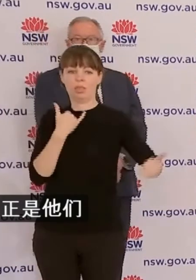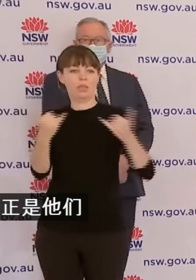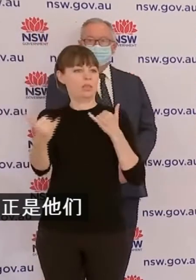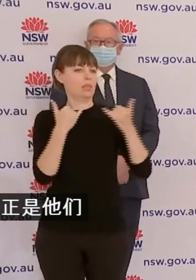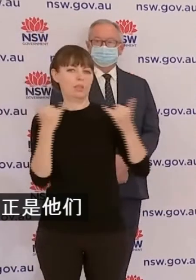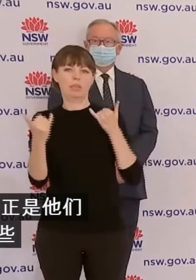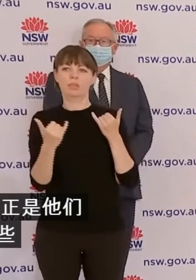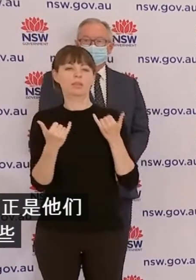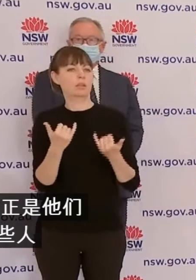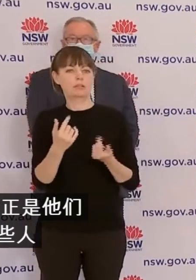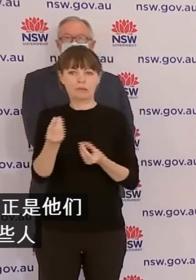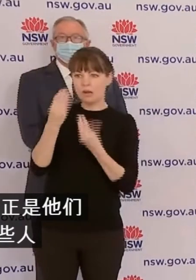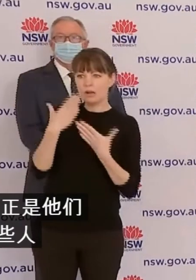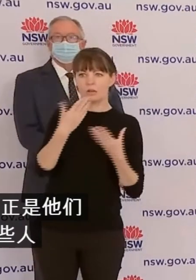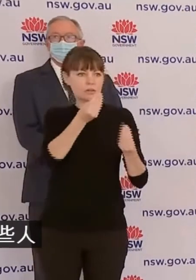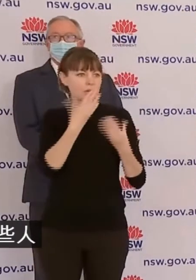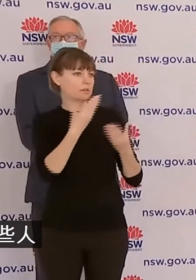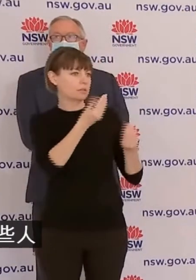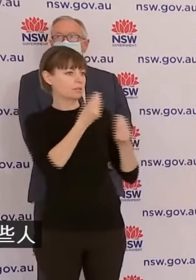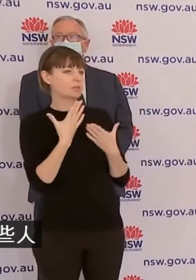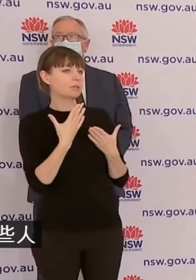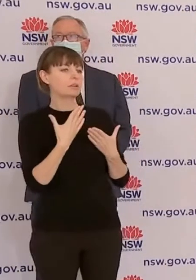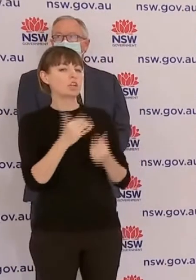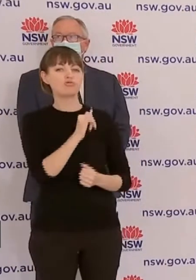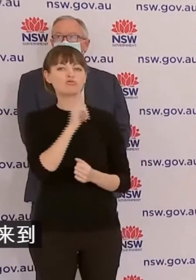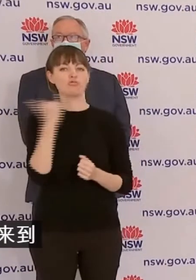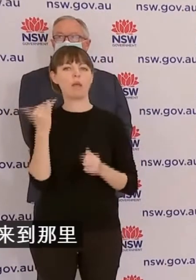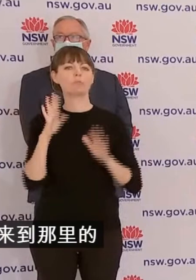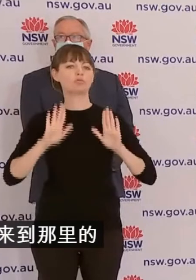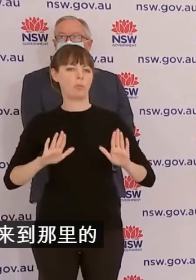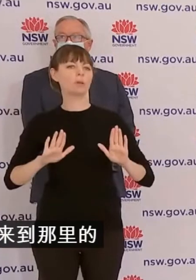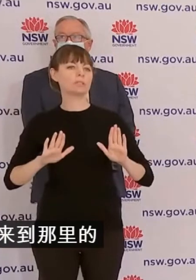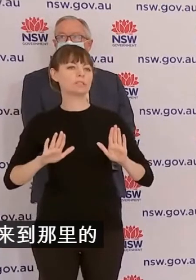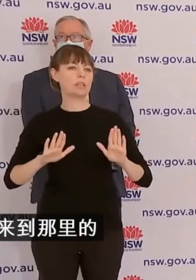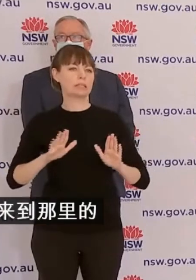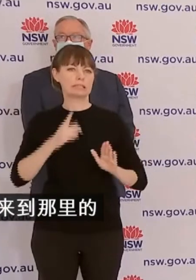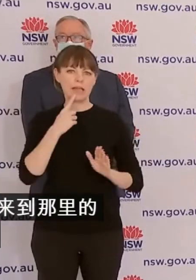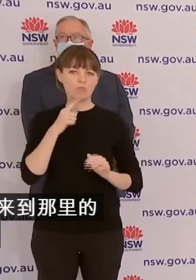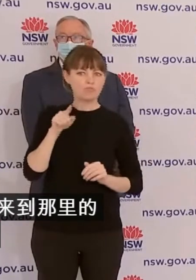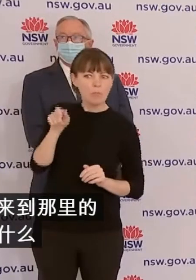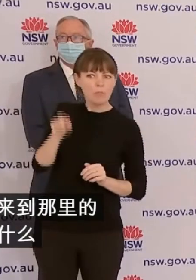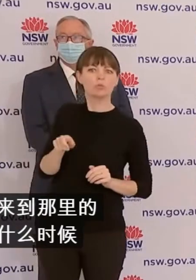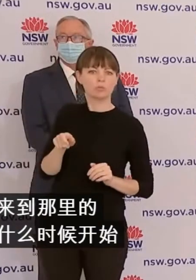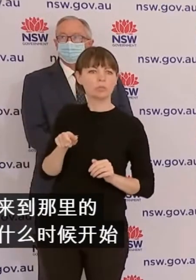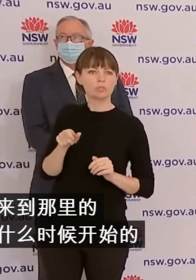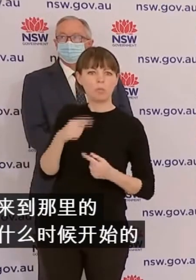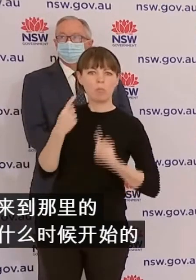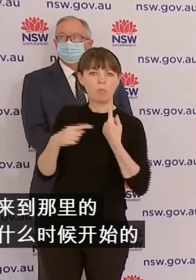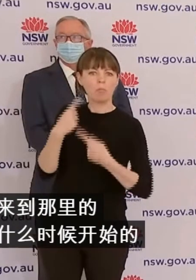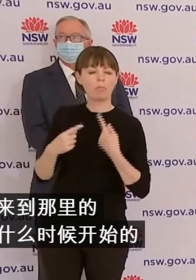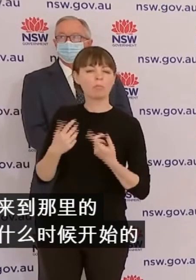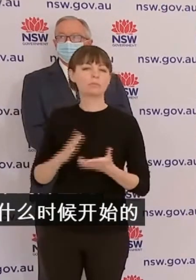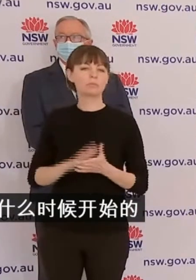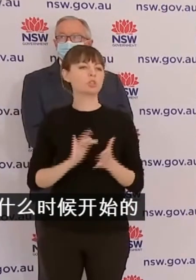They would go and ask those people about how they came to be there, when did that singles bubble